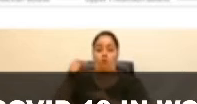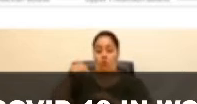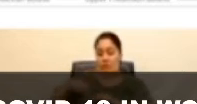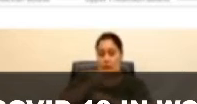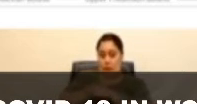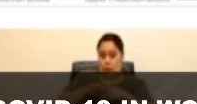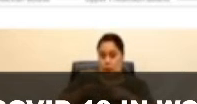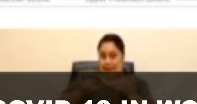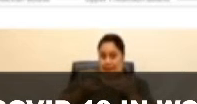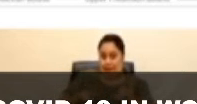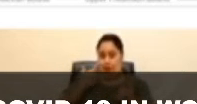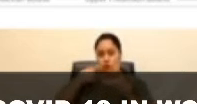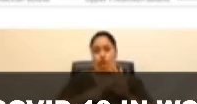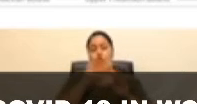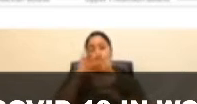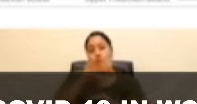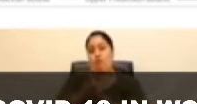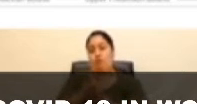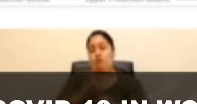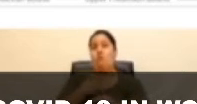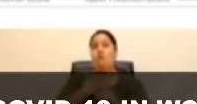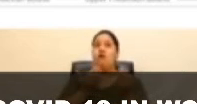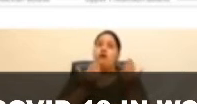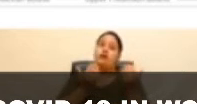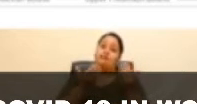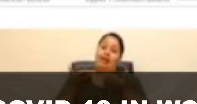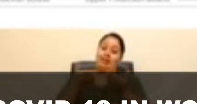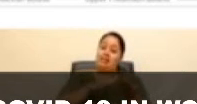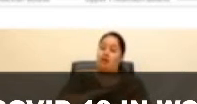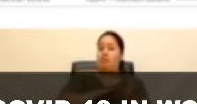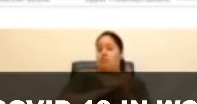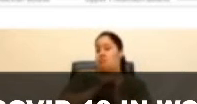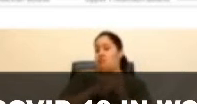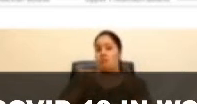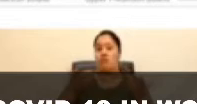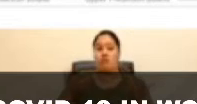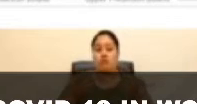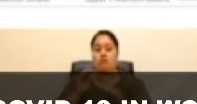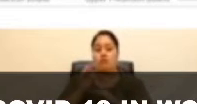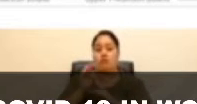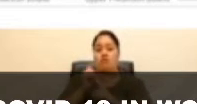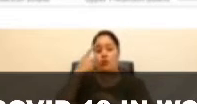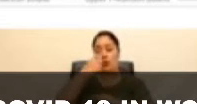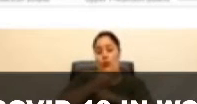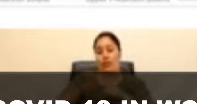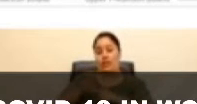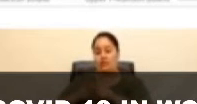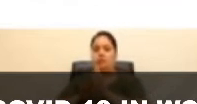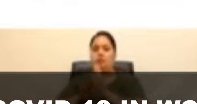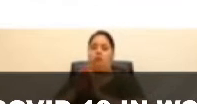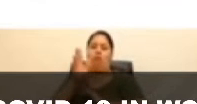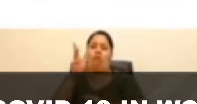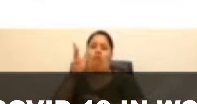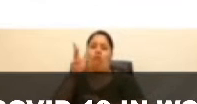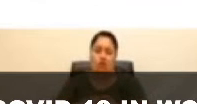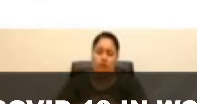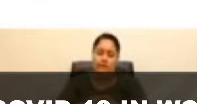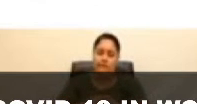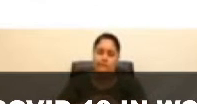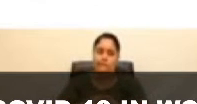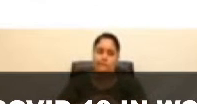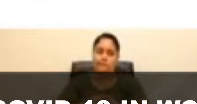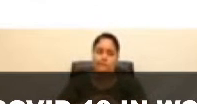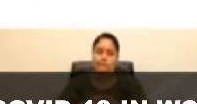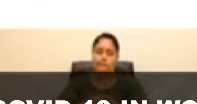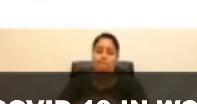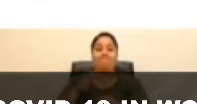And we expect this increase of deaths to be going upwards over the next couple of weeks. And this is just an update